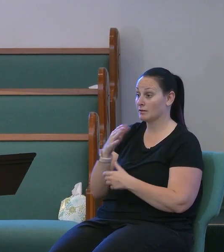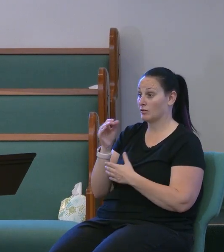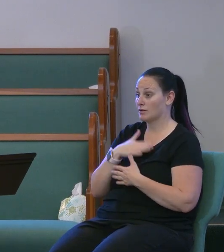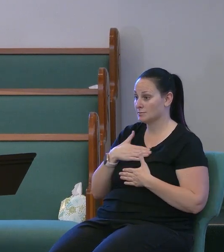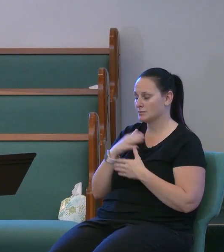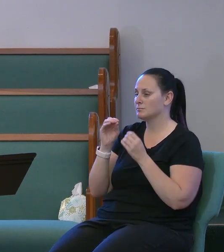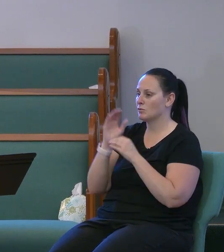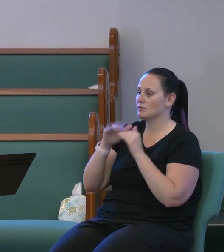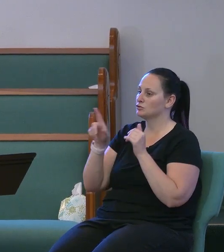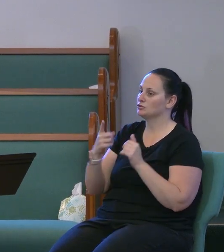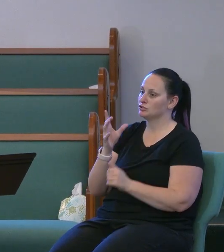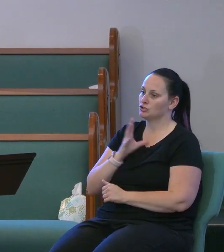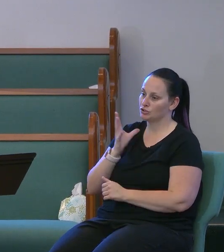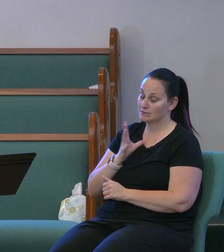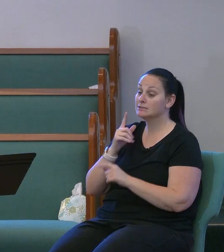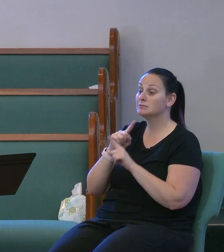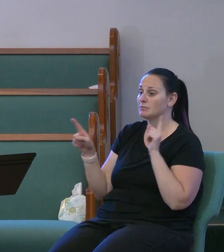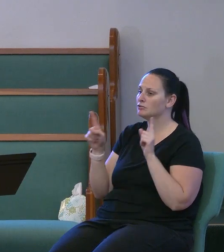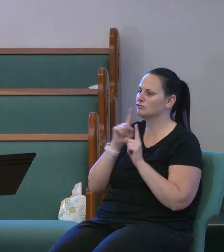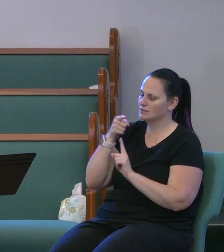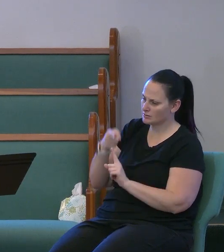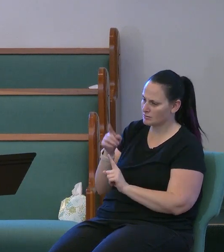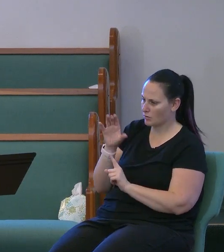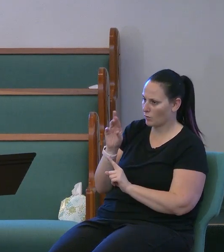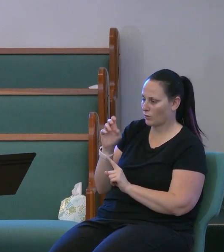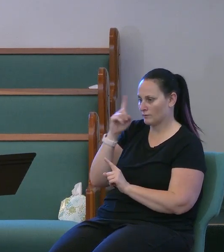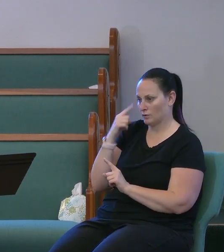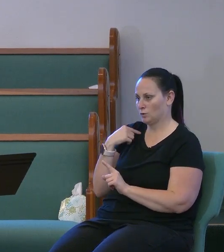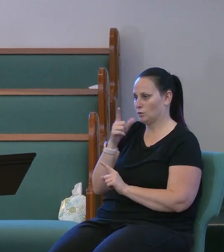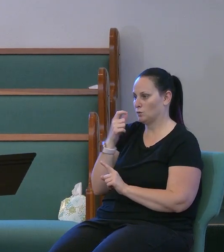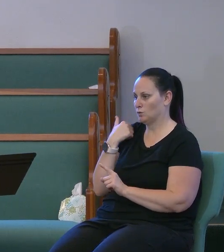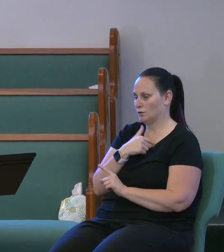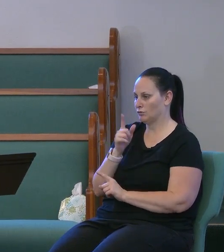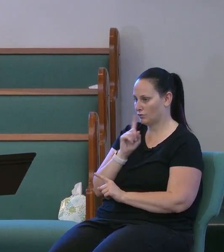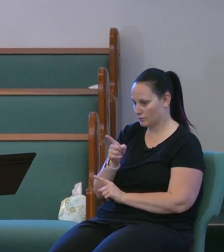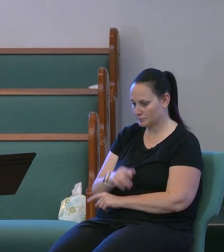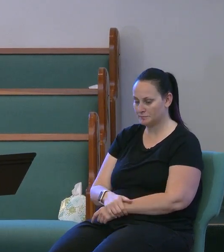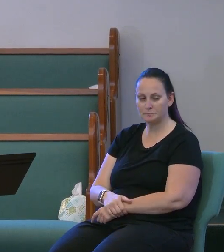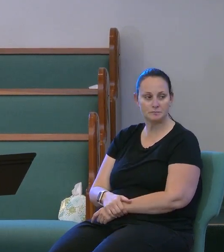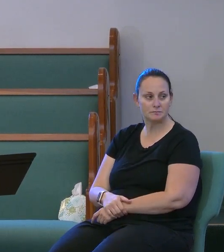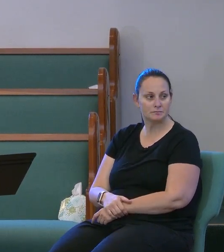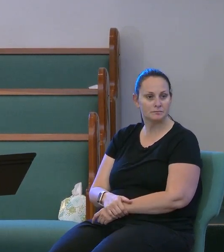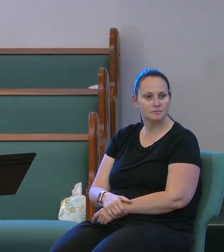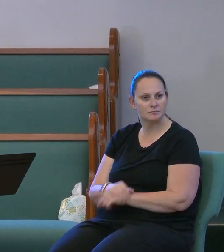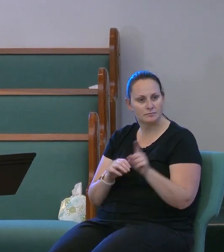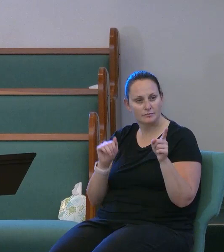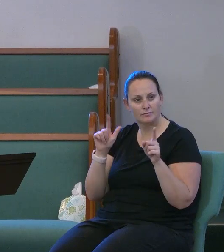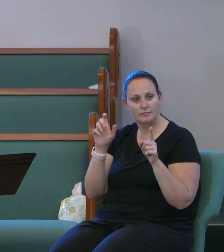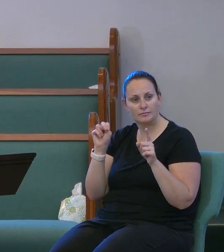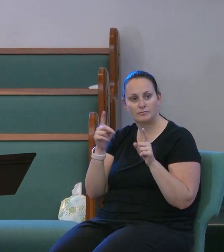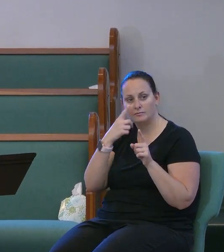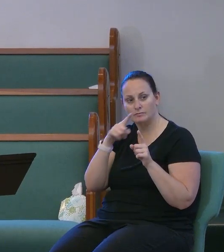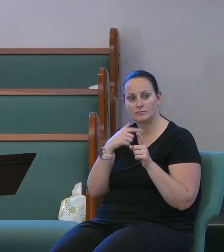than just a courtesy, but that it is a core of who we are. I was, Alden, can I talk about you for a